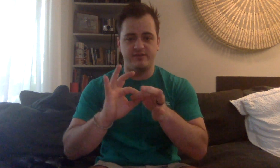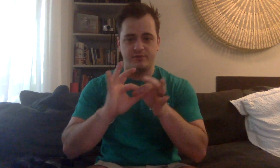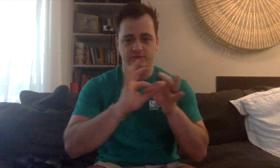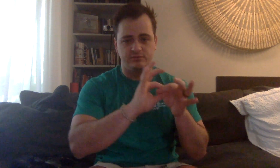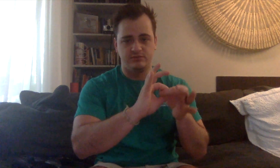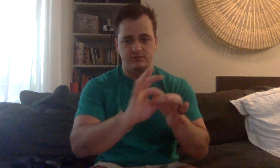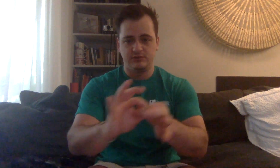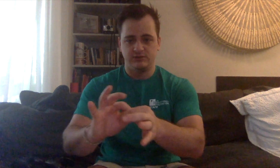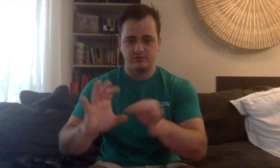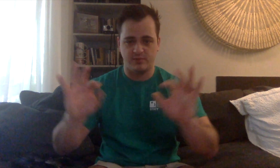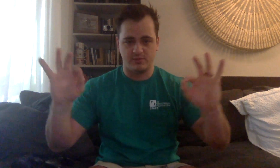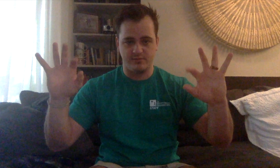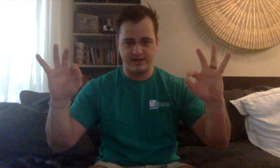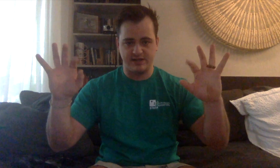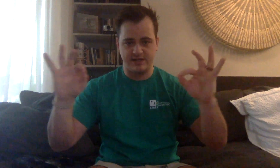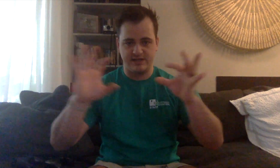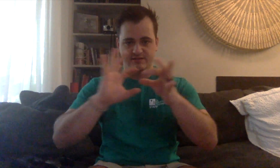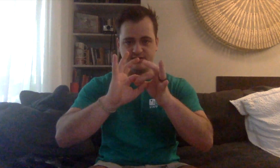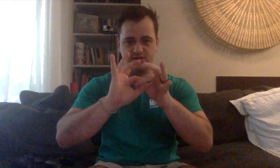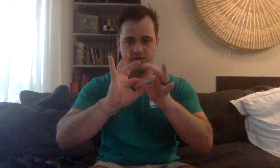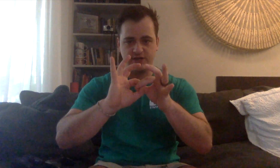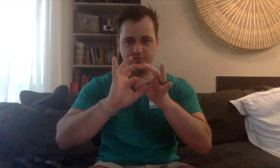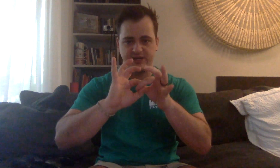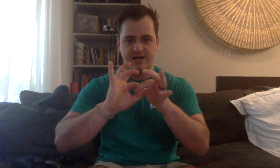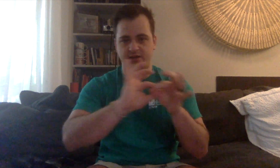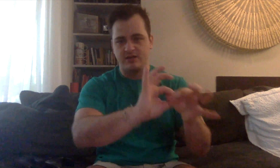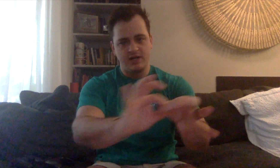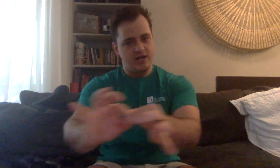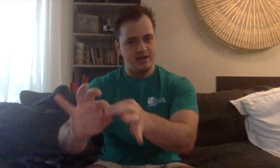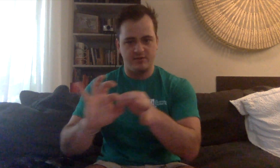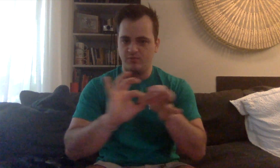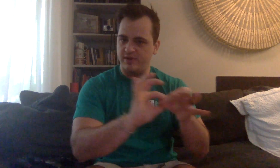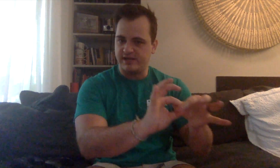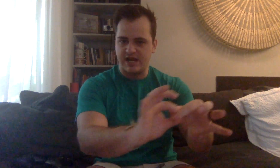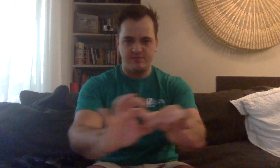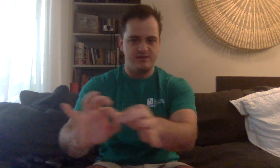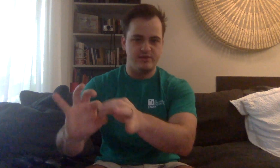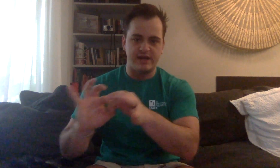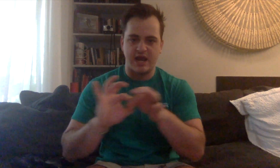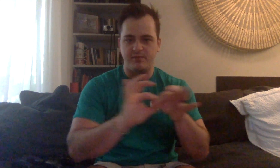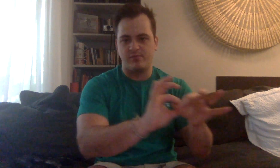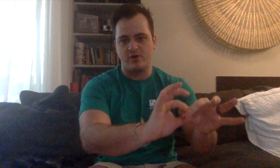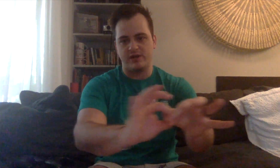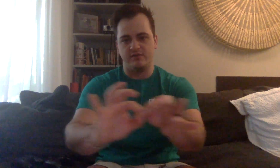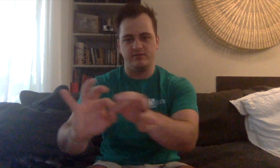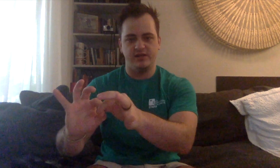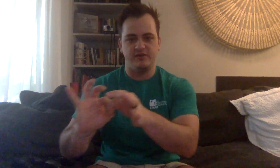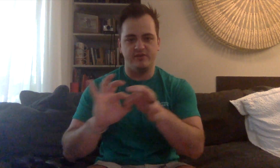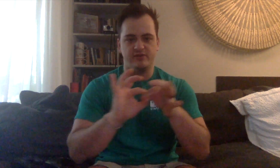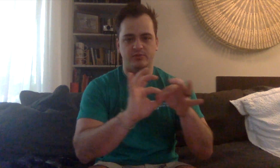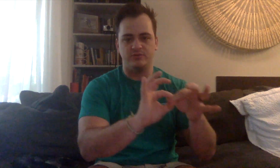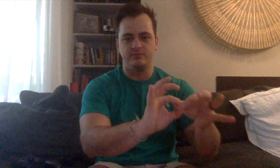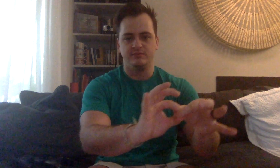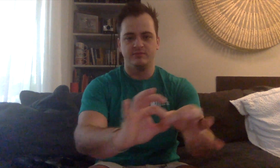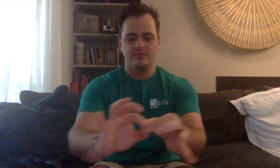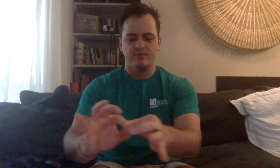indivisible. Remember, we're making these, hooking them together, and they can't be broken. Indivisible.